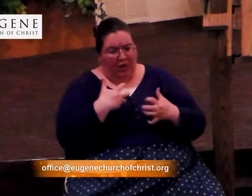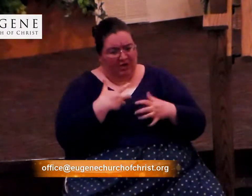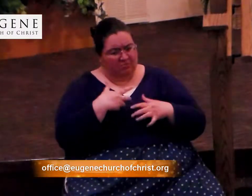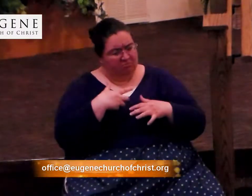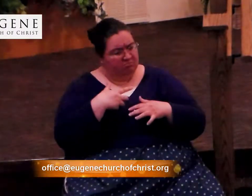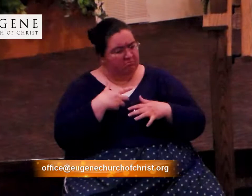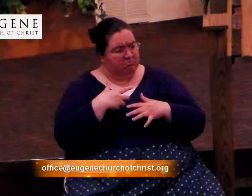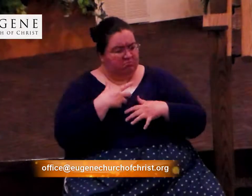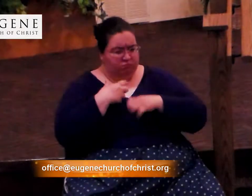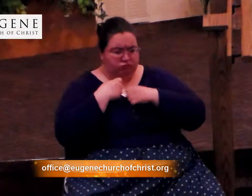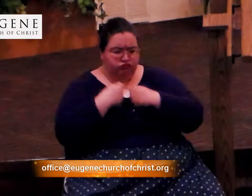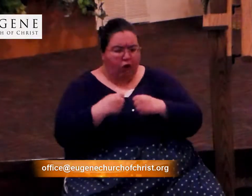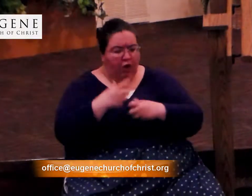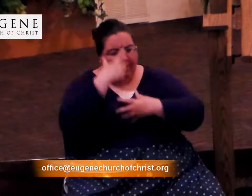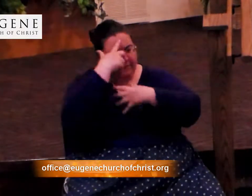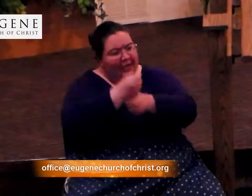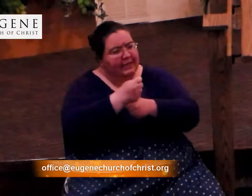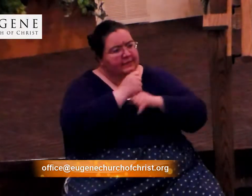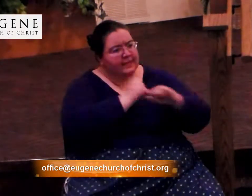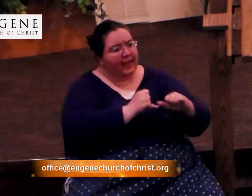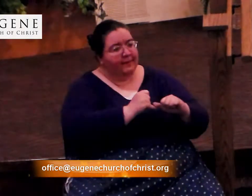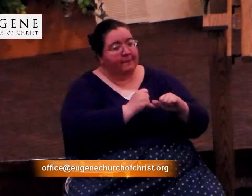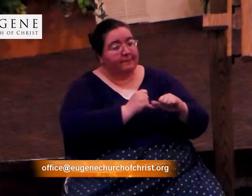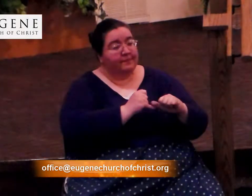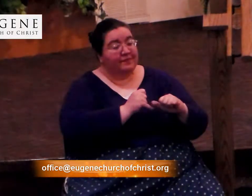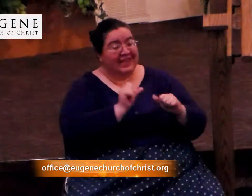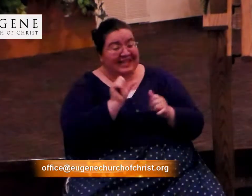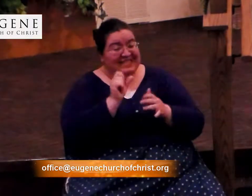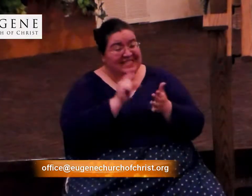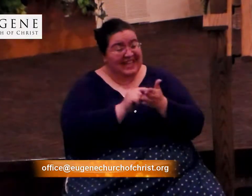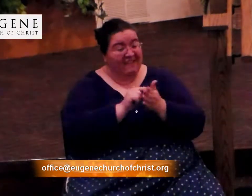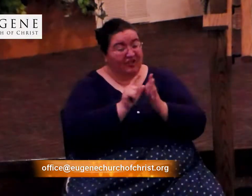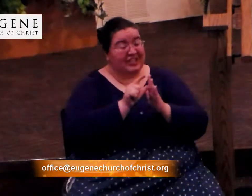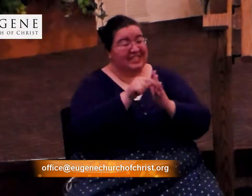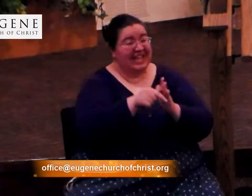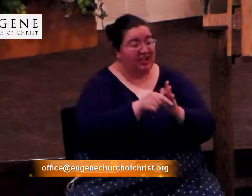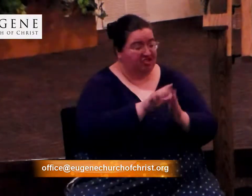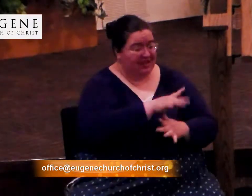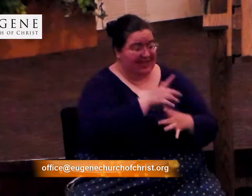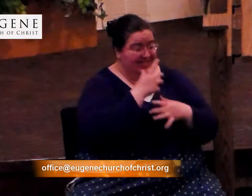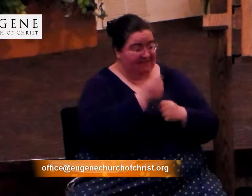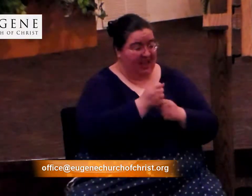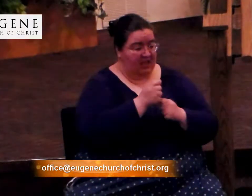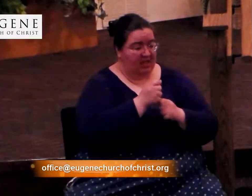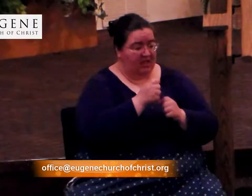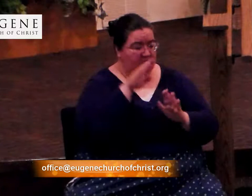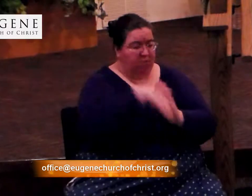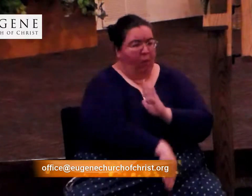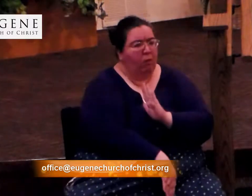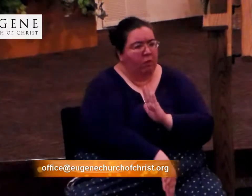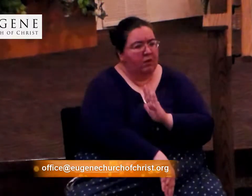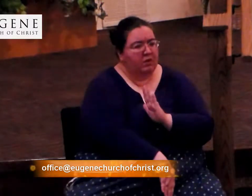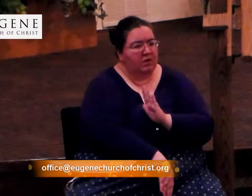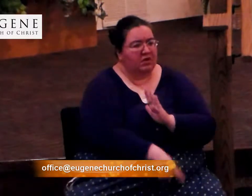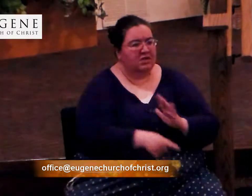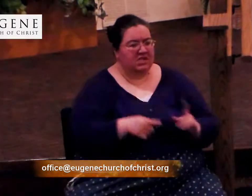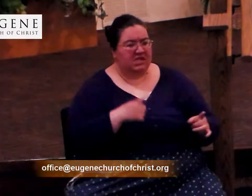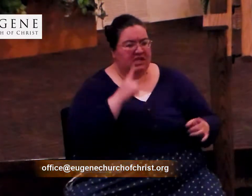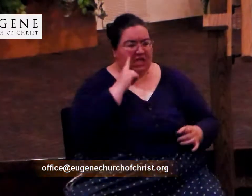verses later that you see that faith diminish a little bit as he tries to grab hold of what looks like an uncontrollable situation. Now, all of